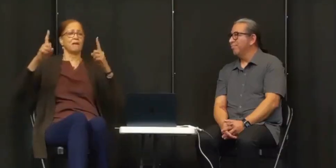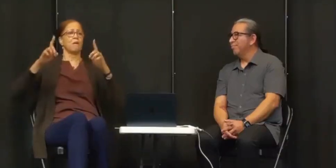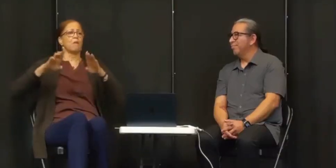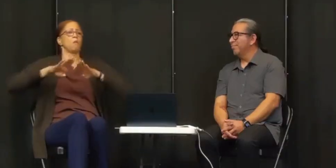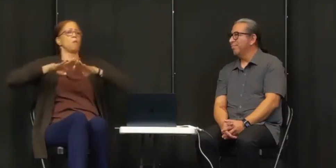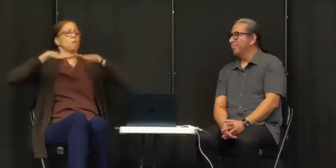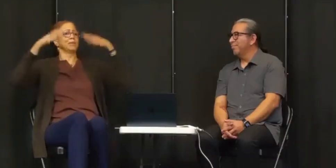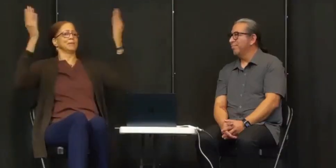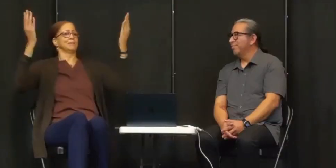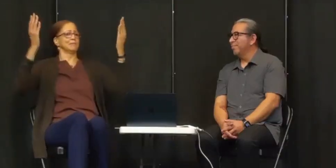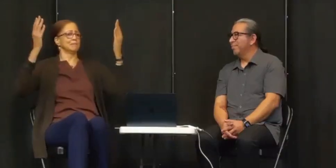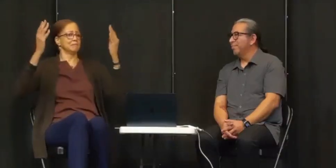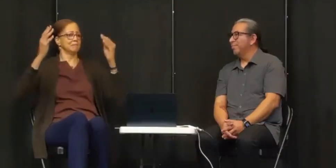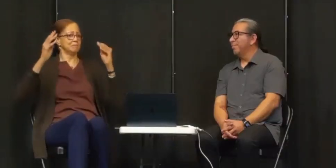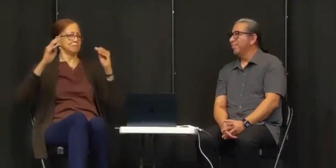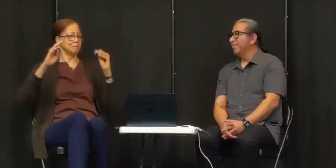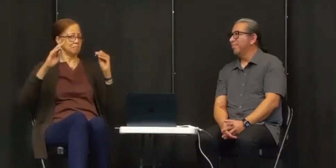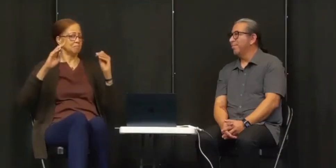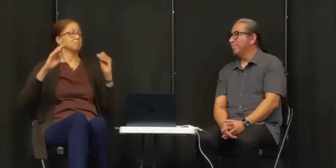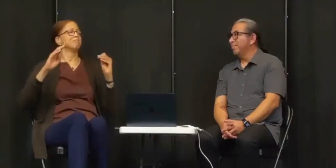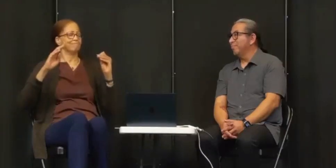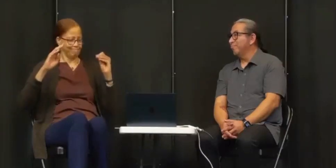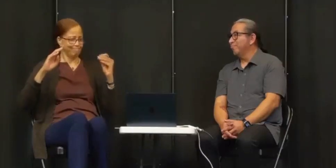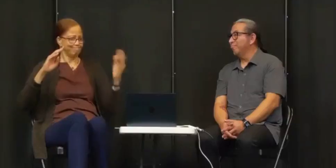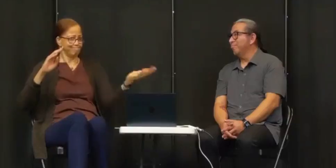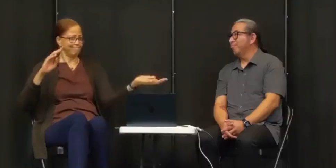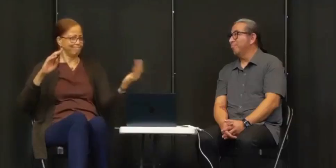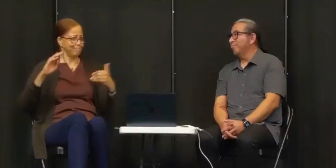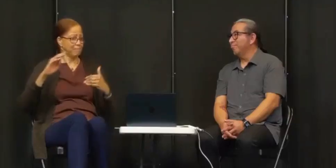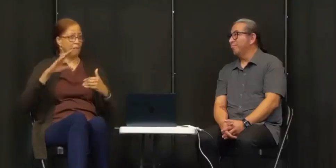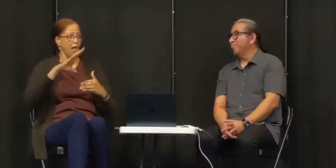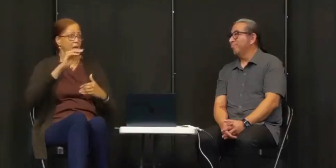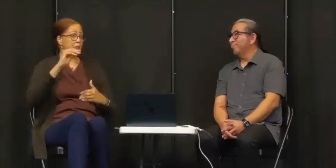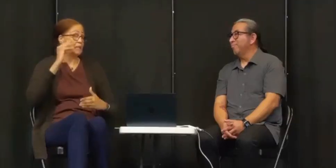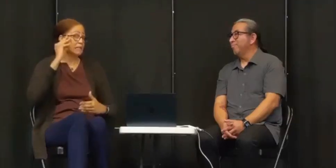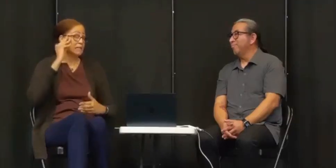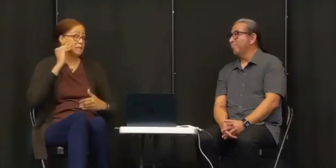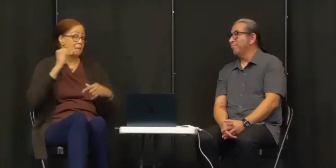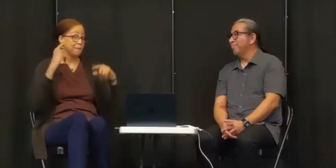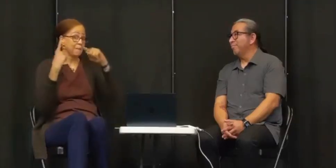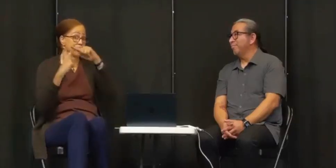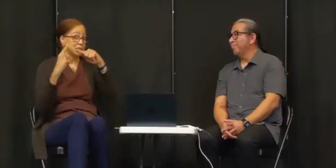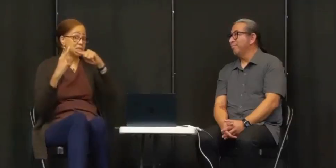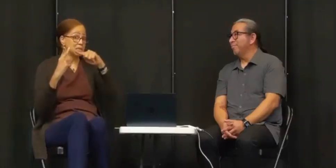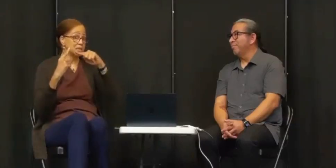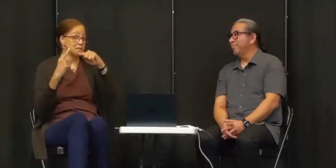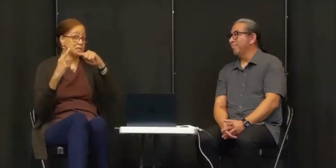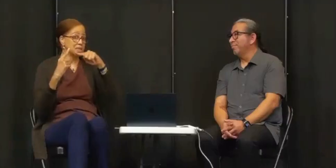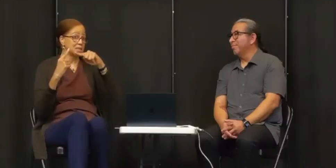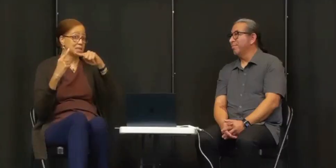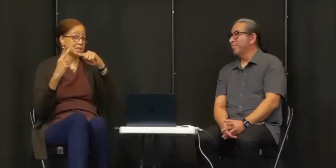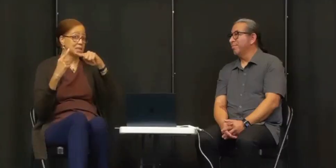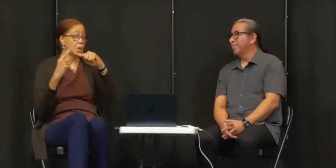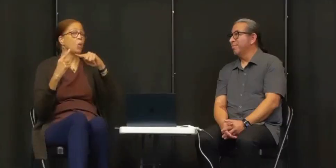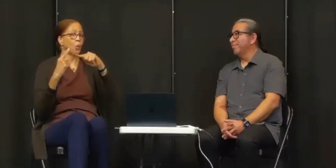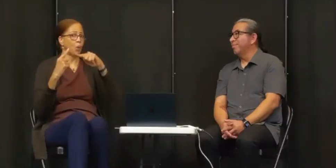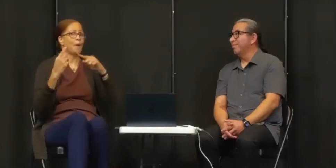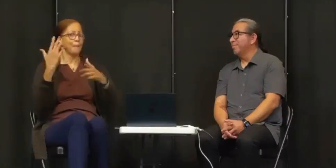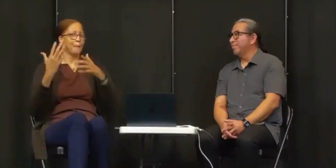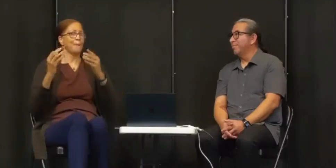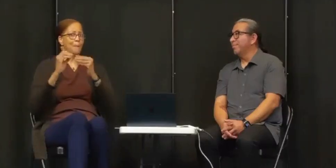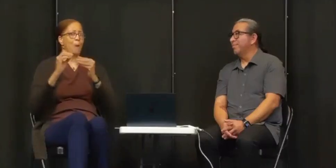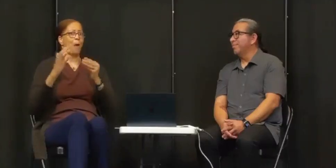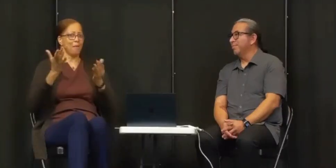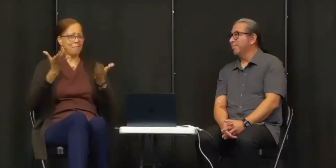those seeds, and eventually, hopefully, they'll be open to it and invite the interpreter in. And if it's a good experience